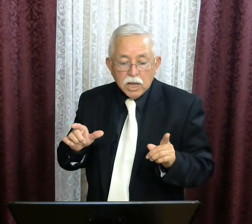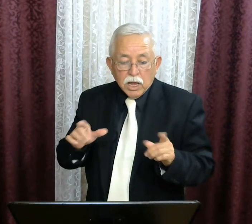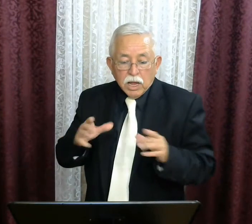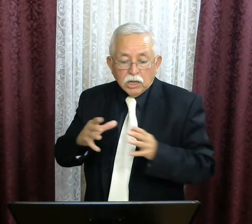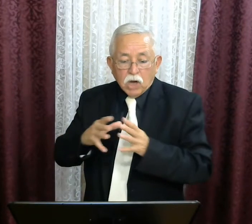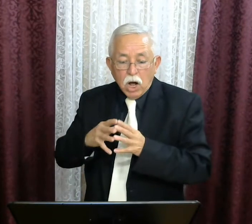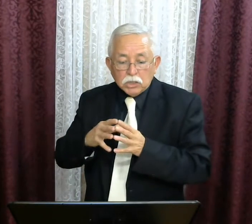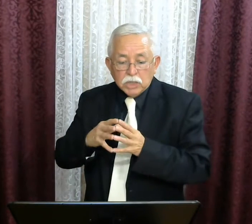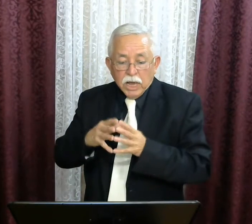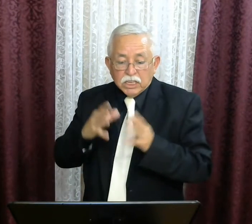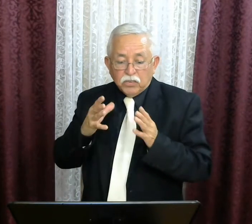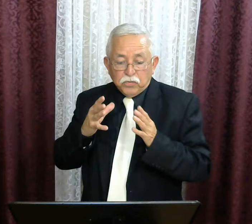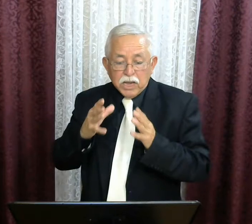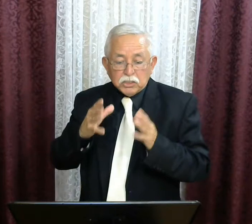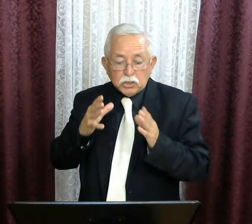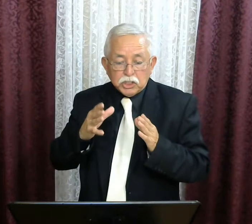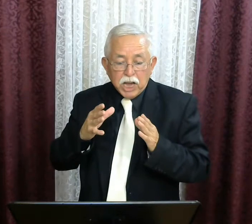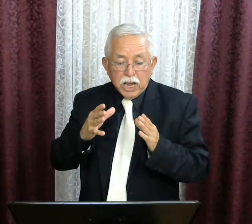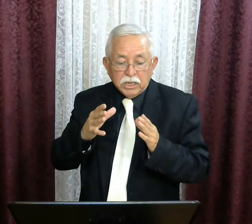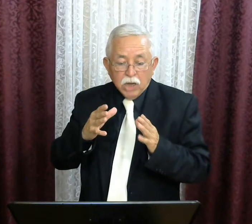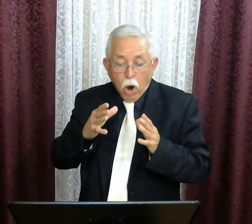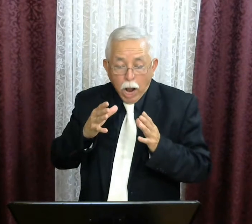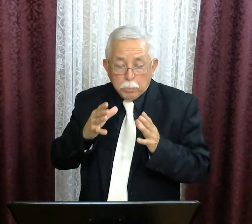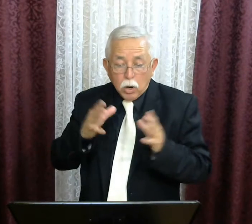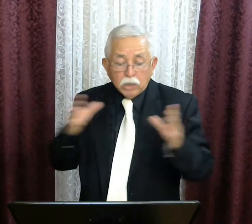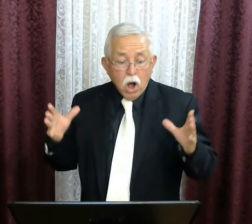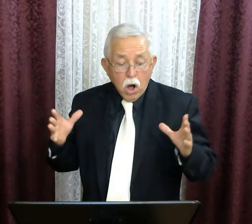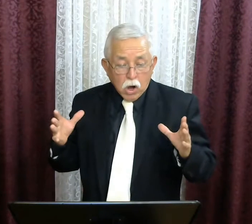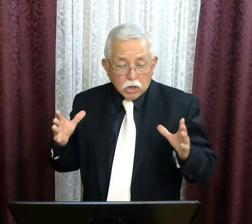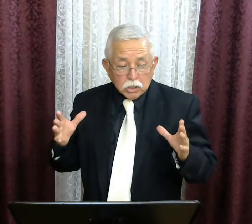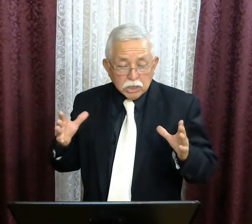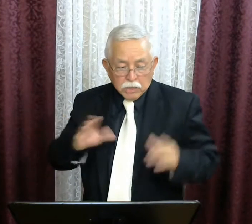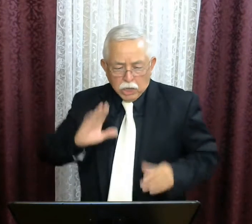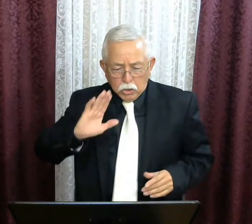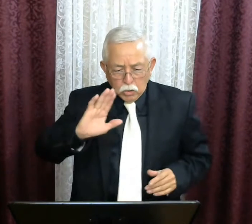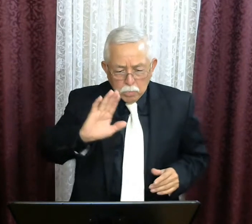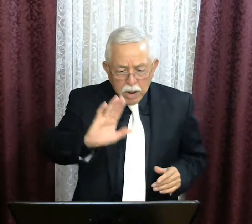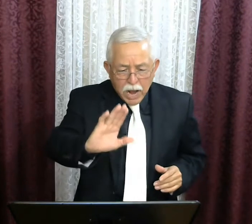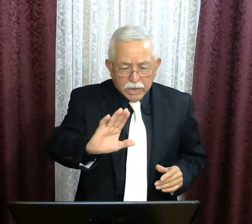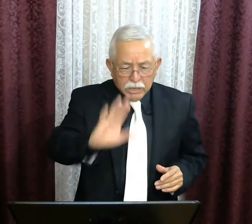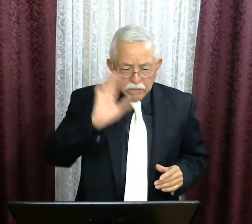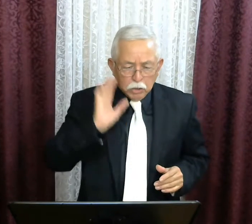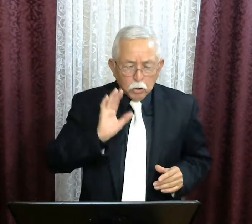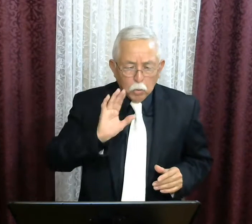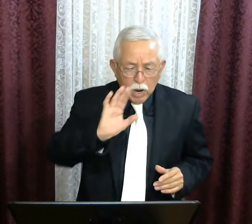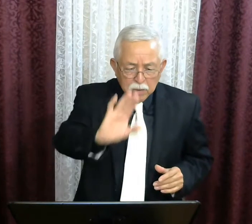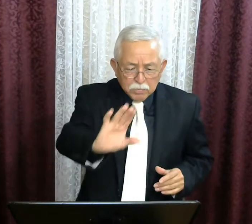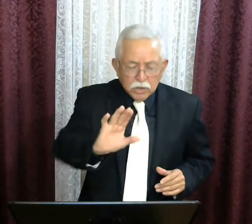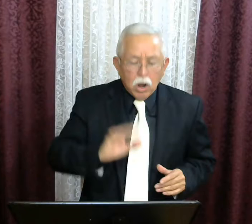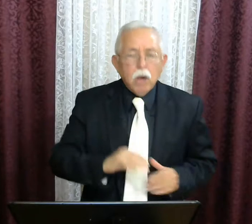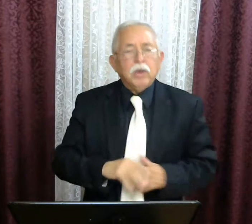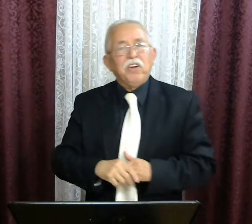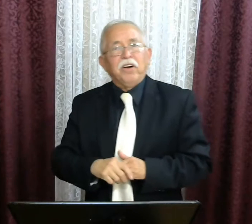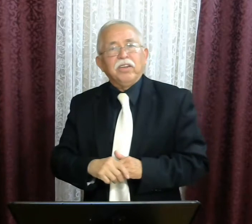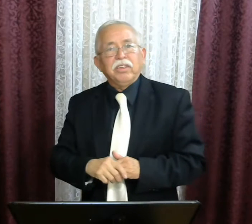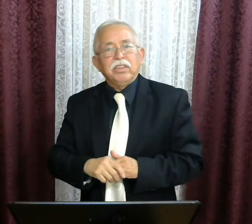and cause His face to shine upon us, that your way might be known on earth.